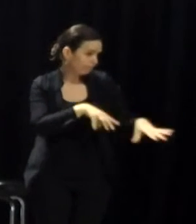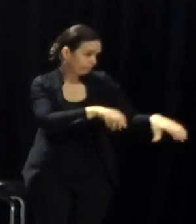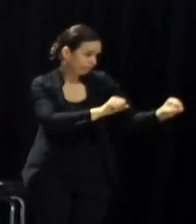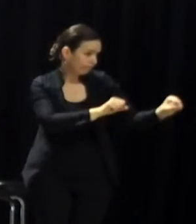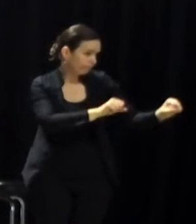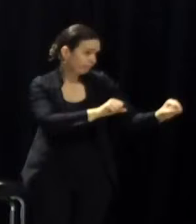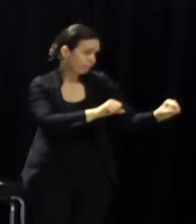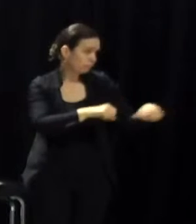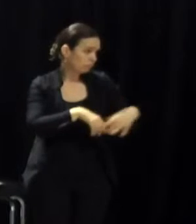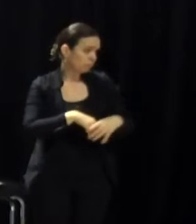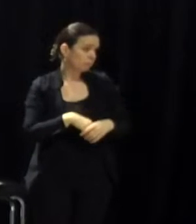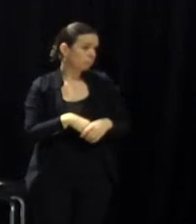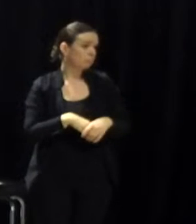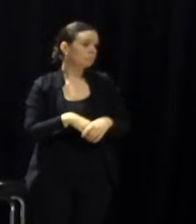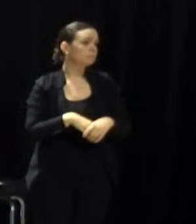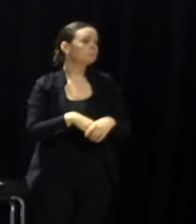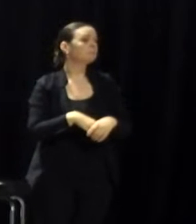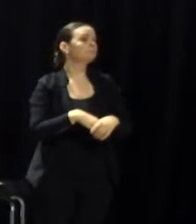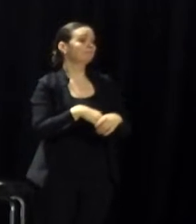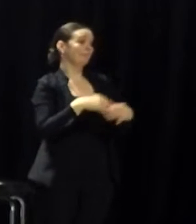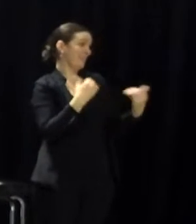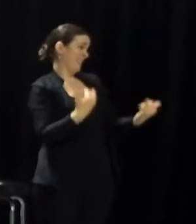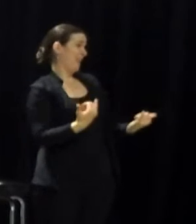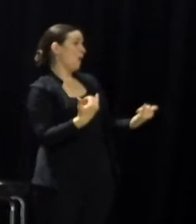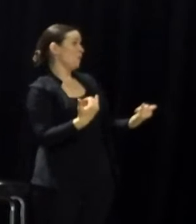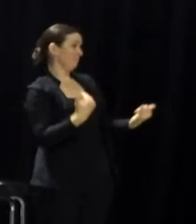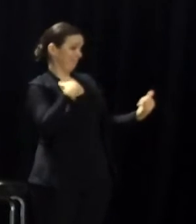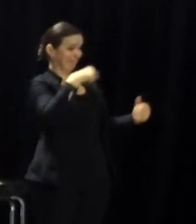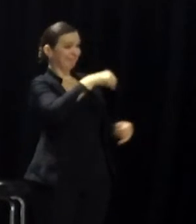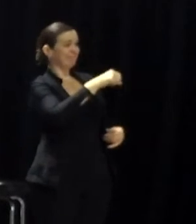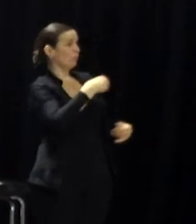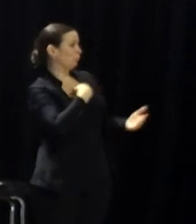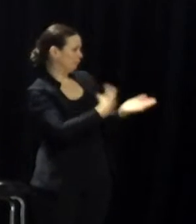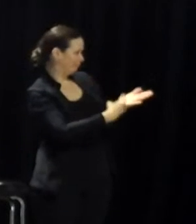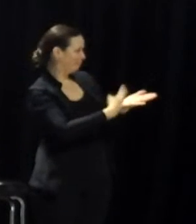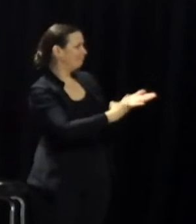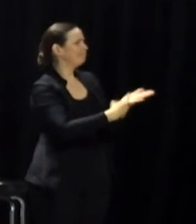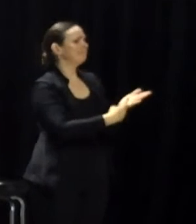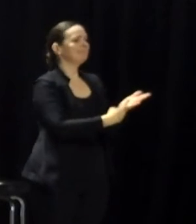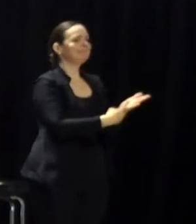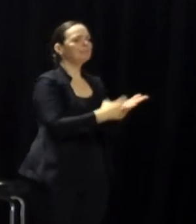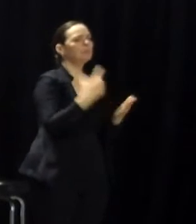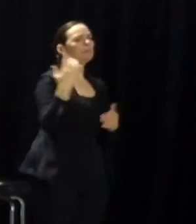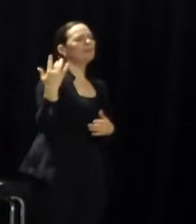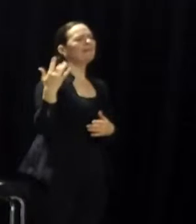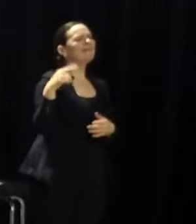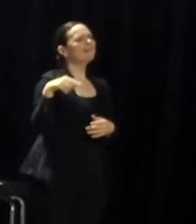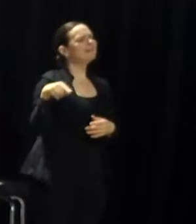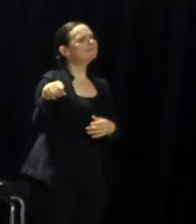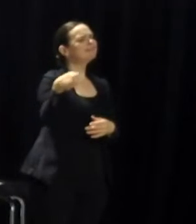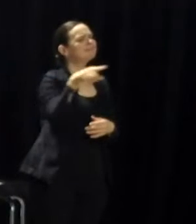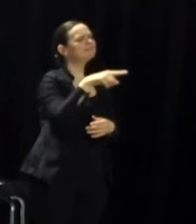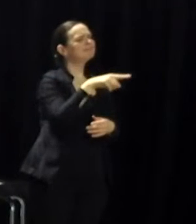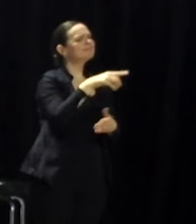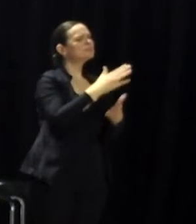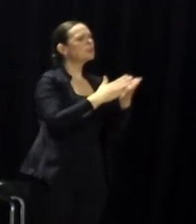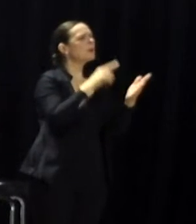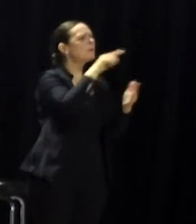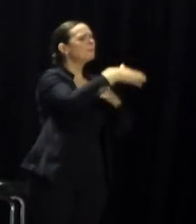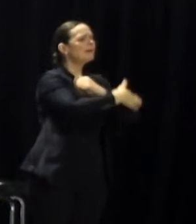of our other counties, really some smaller counties, smaller health departments, really in some surge scenarios.